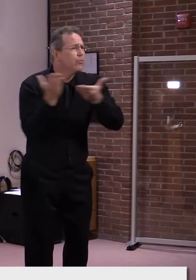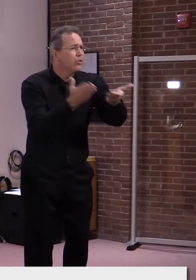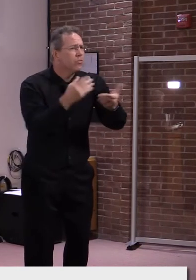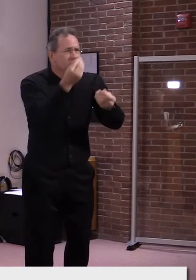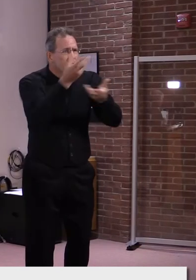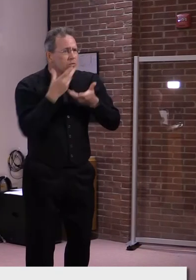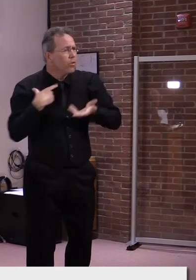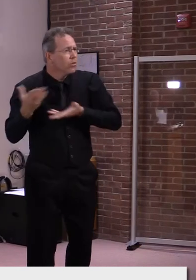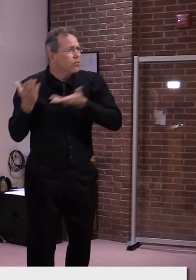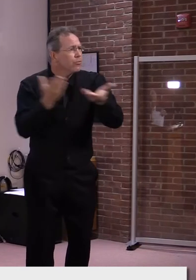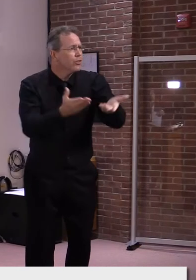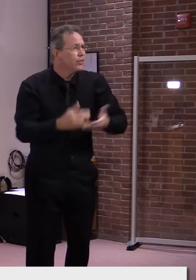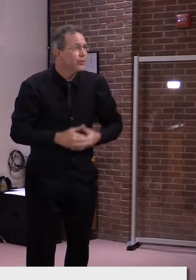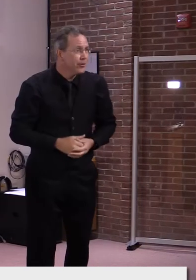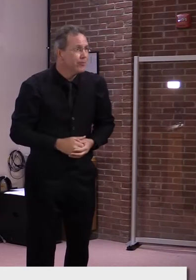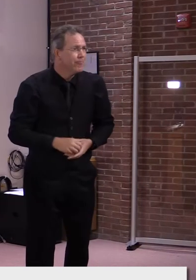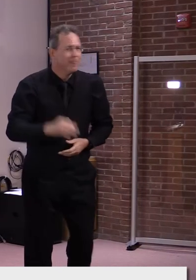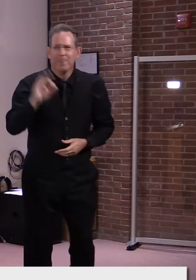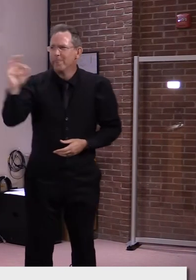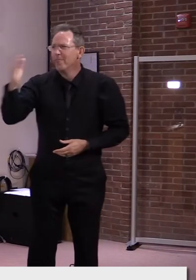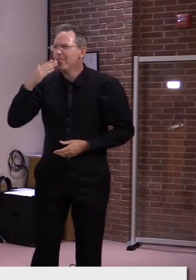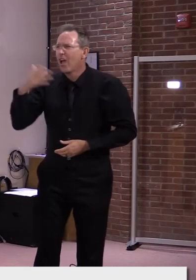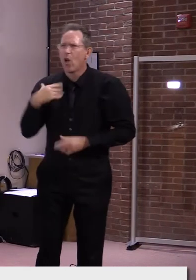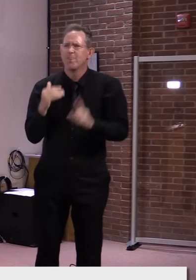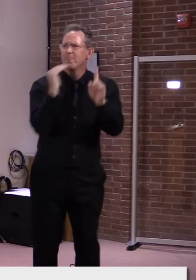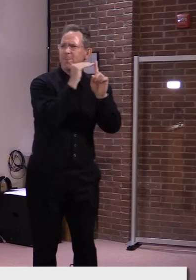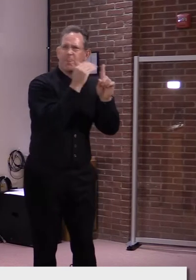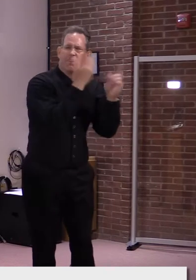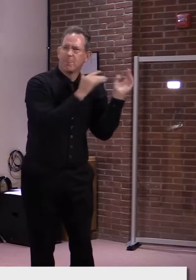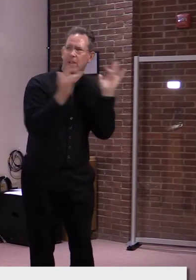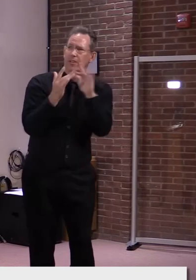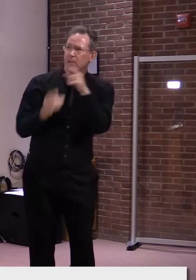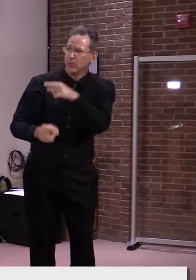Great. I'll pass that on. Thank you very much. That's it for me.